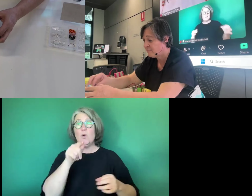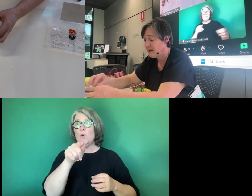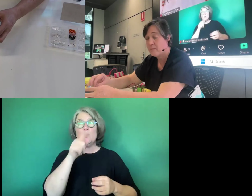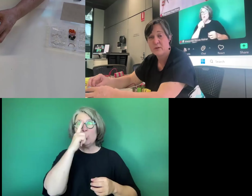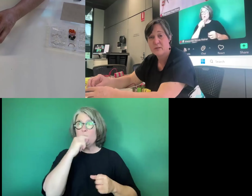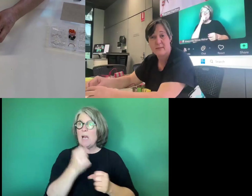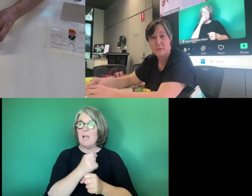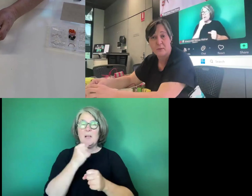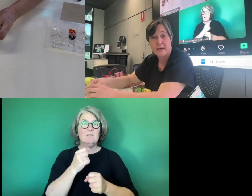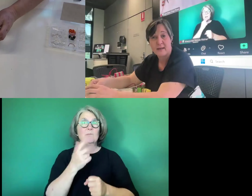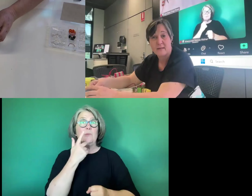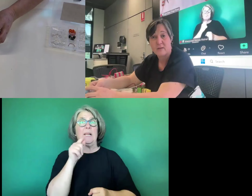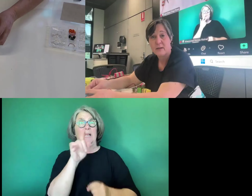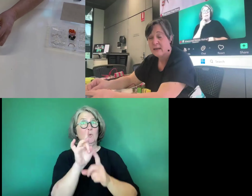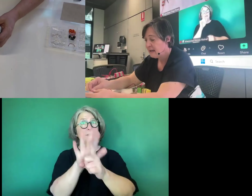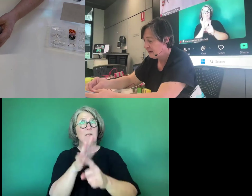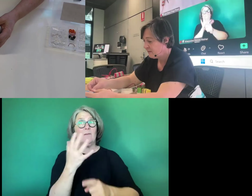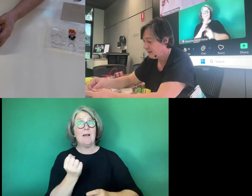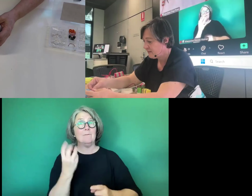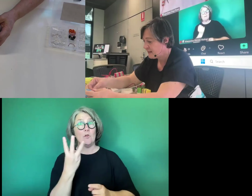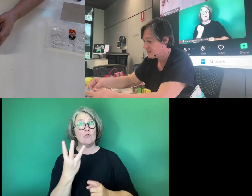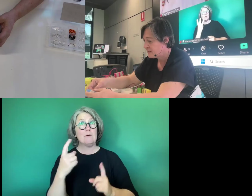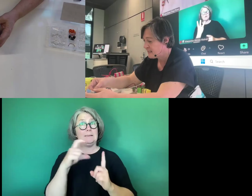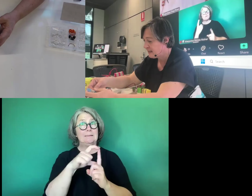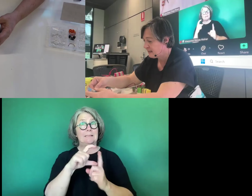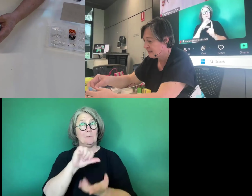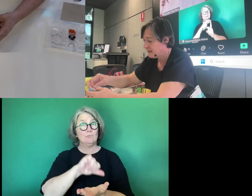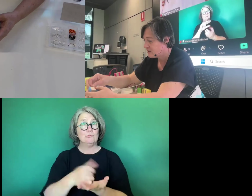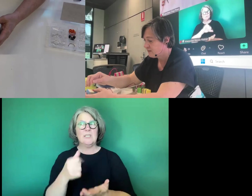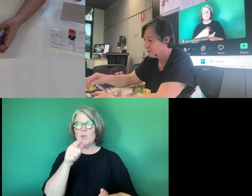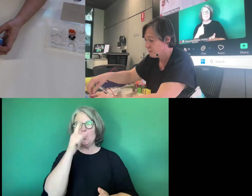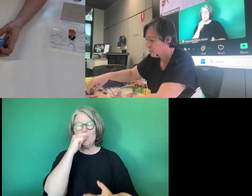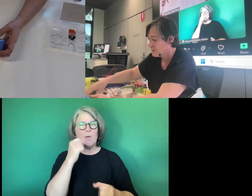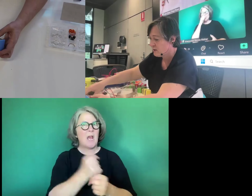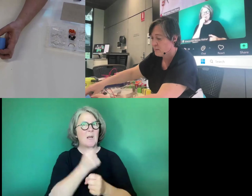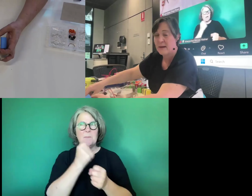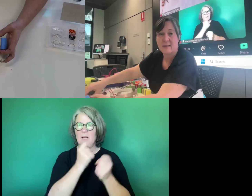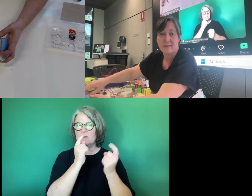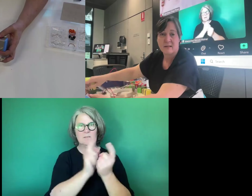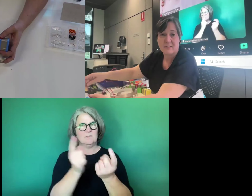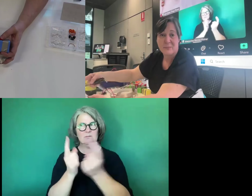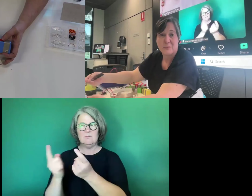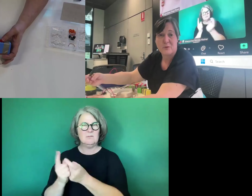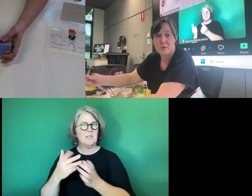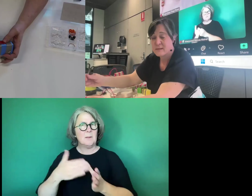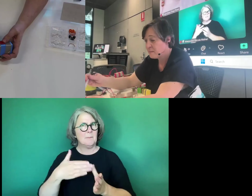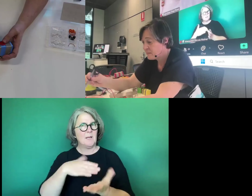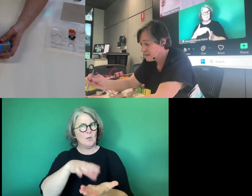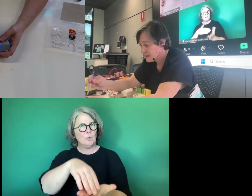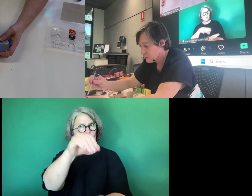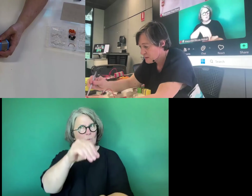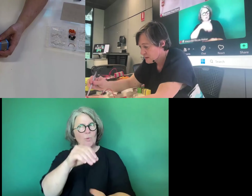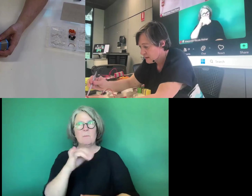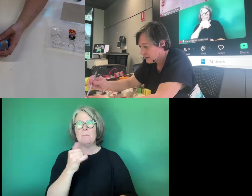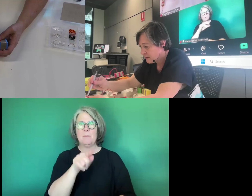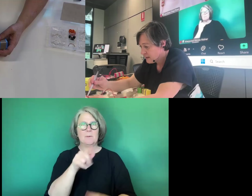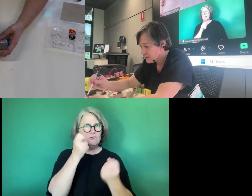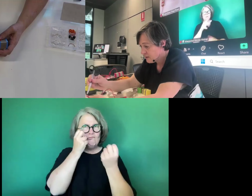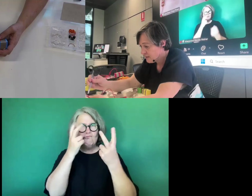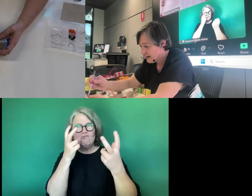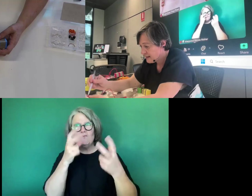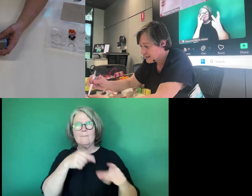make gumboots, whatever you want to make. If kids are particularly into footballs, you could make, football symbols